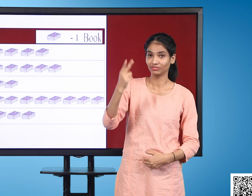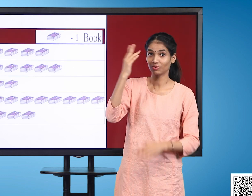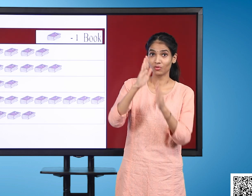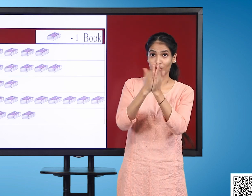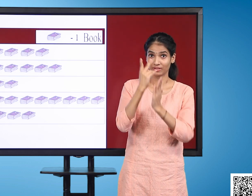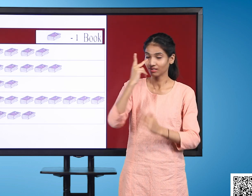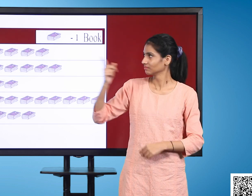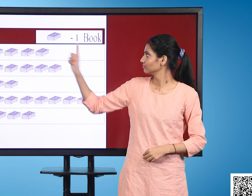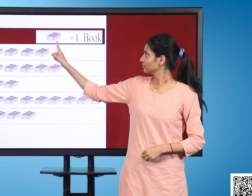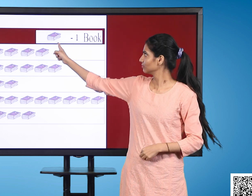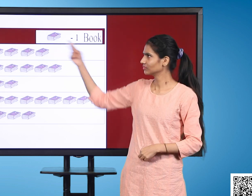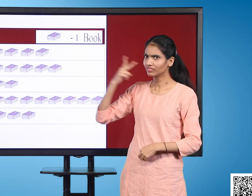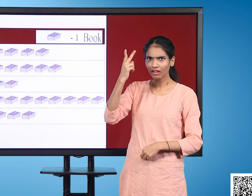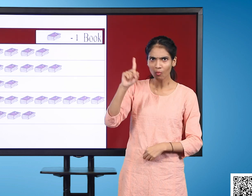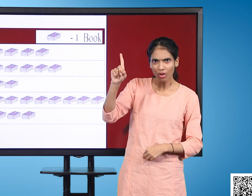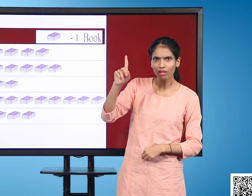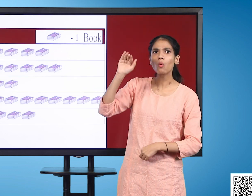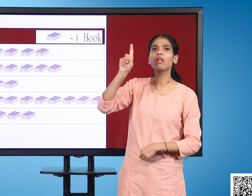The details are indicated in the adjoining table.